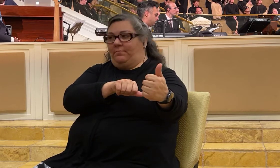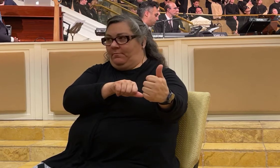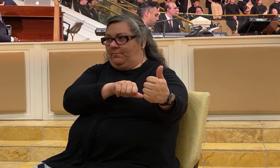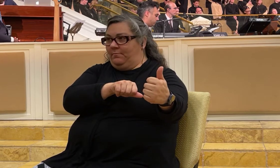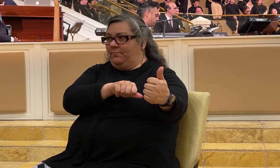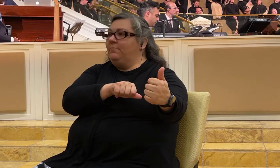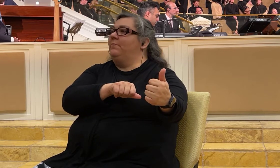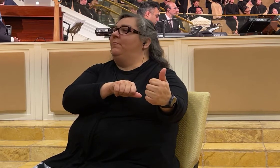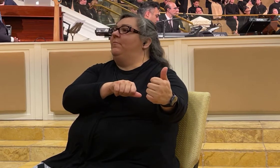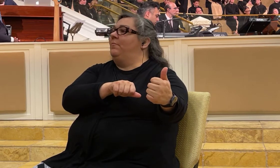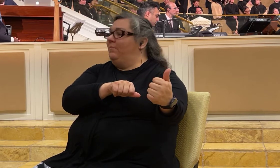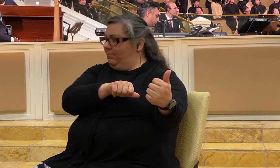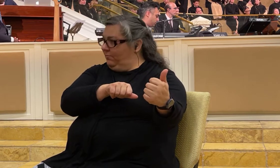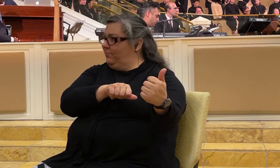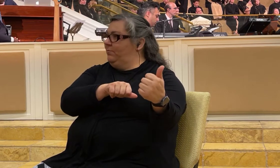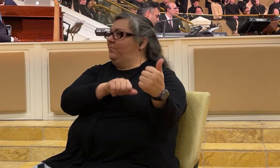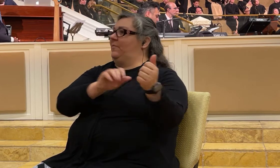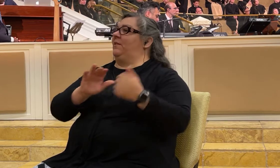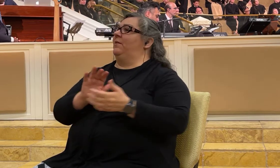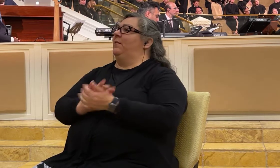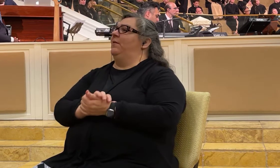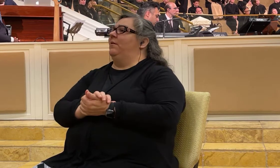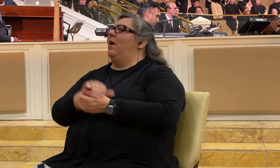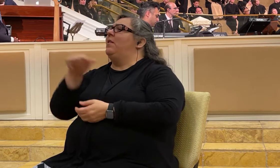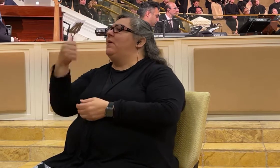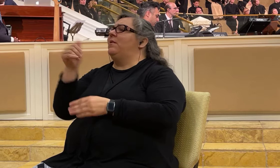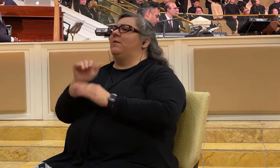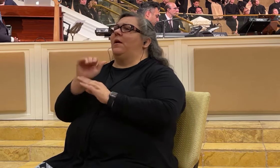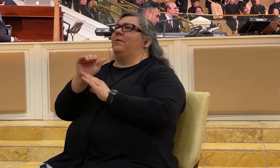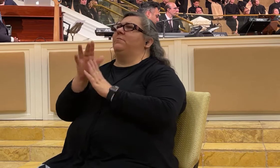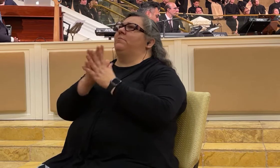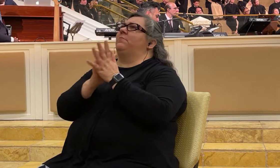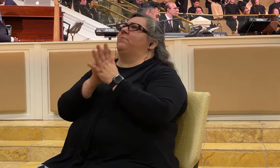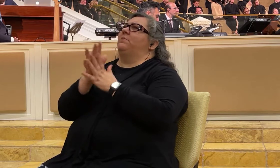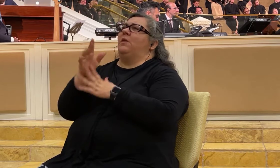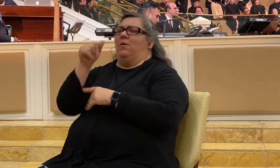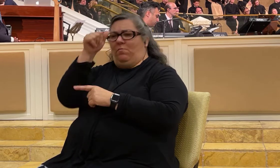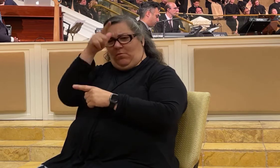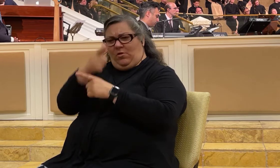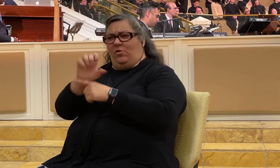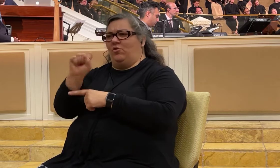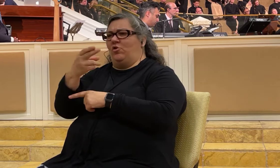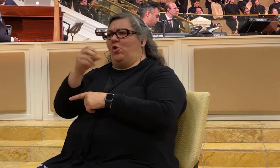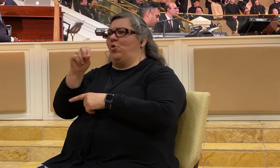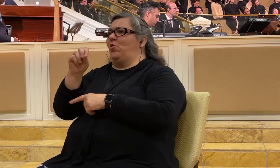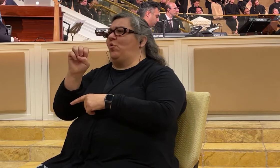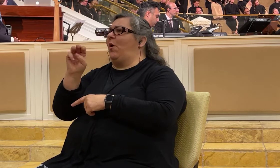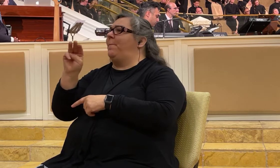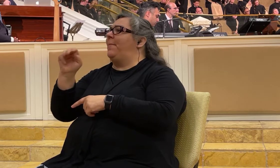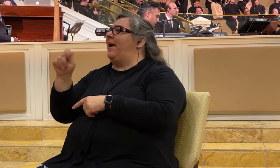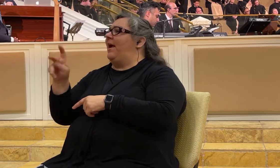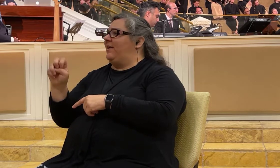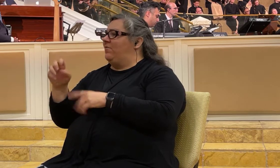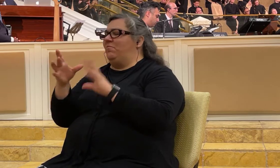So I like it. The other night, Brother Schumacher was talking, and he